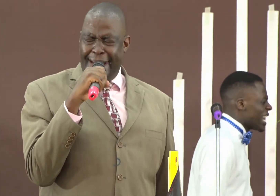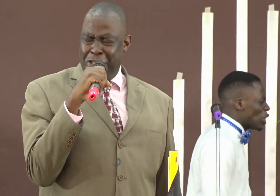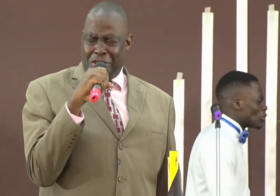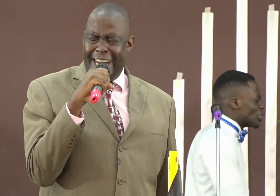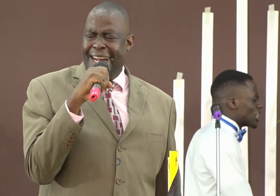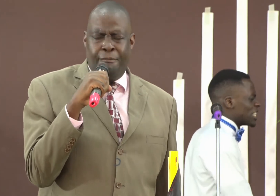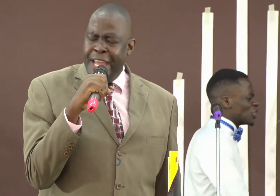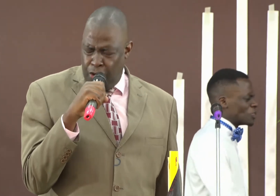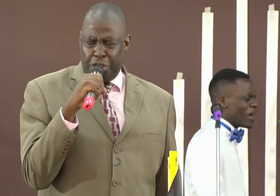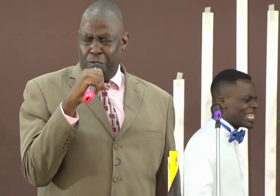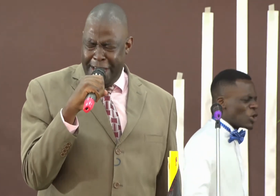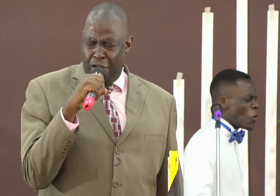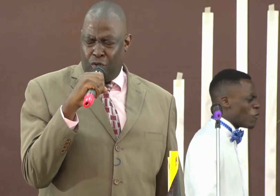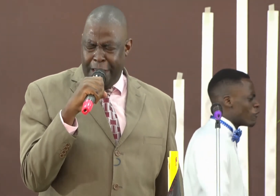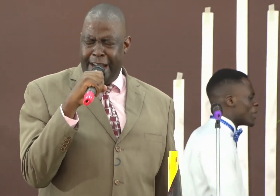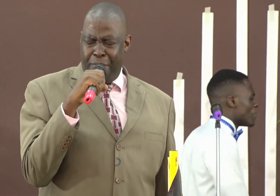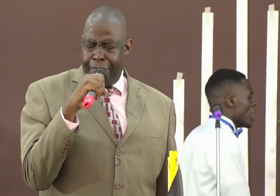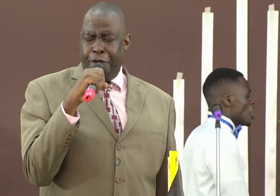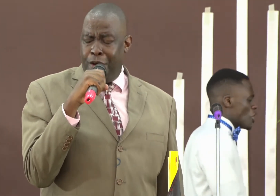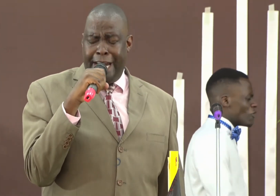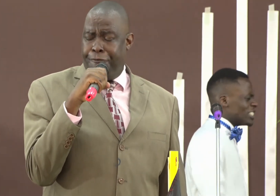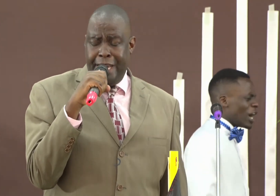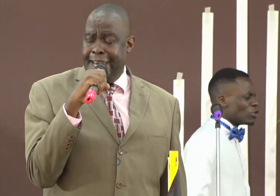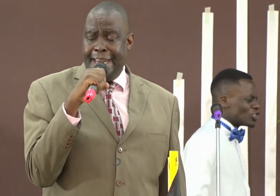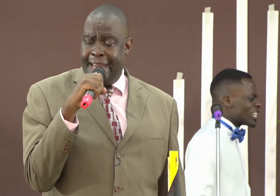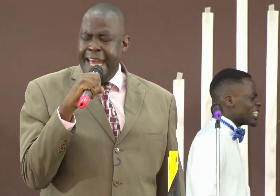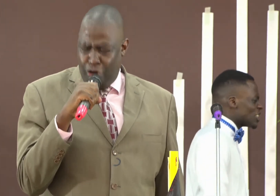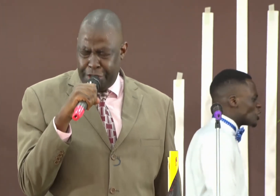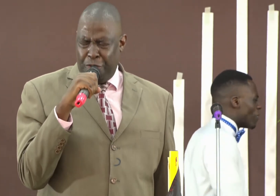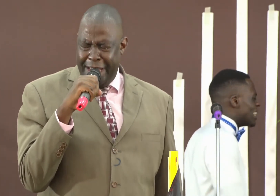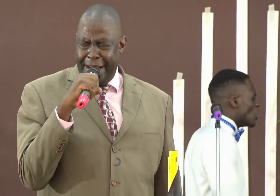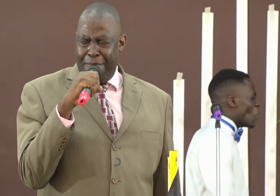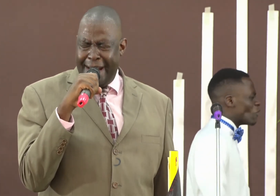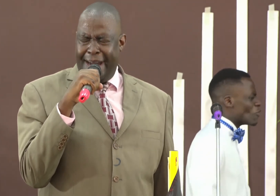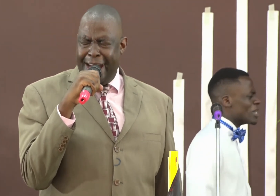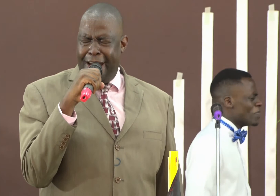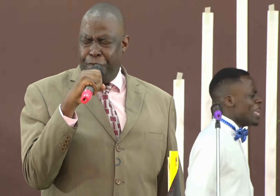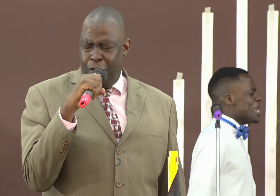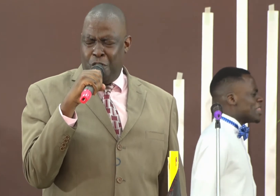nge kanisa otubere okubera mbefo byape otubere makaga